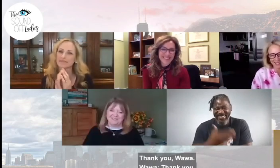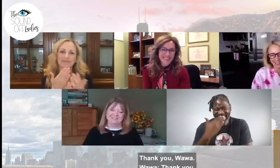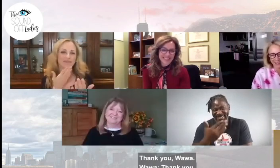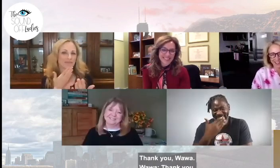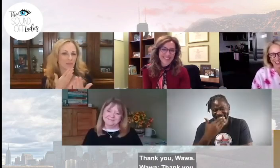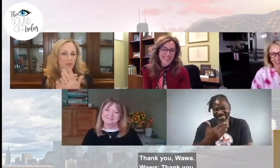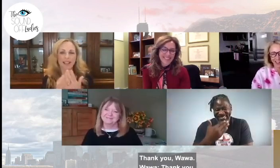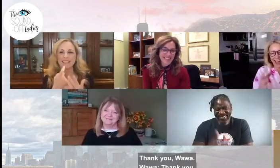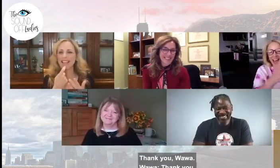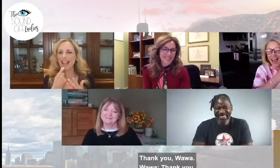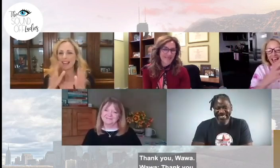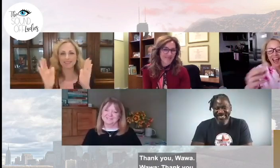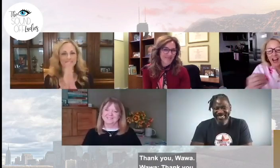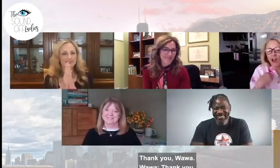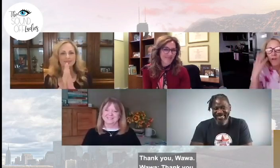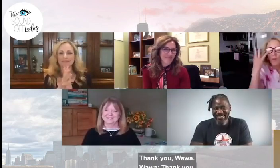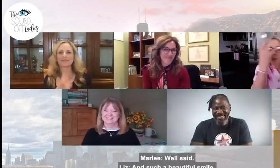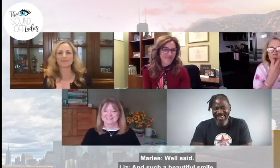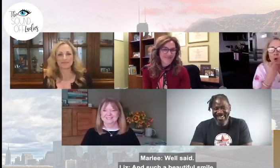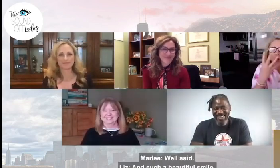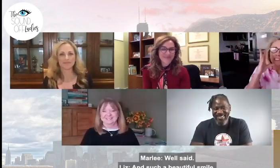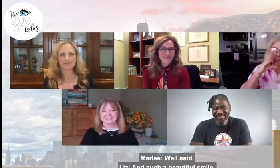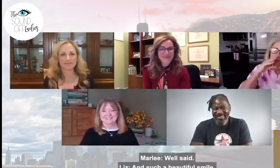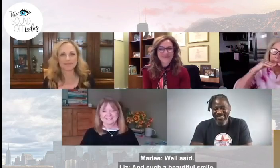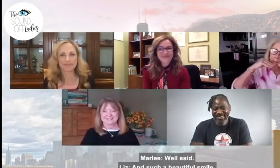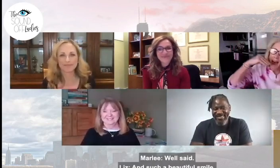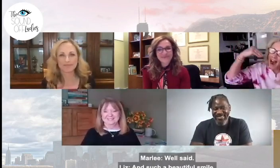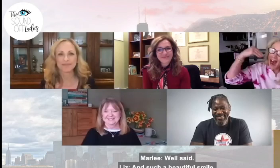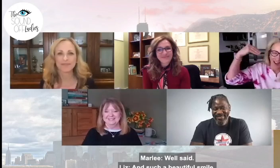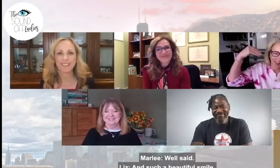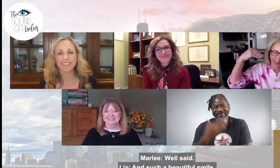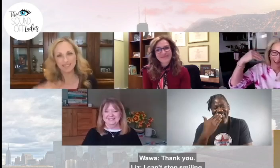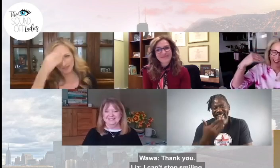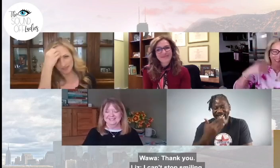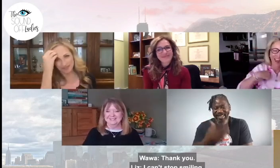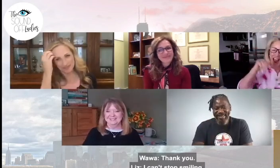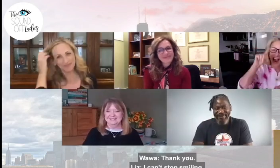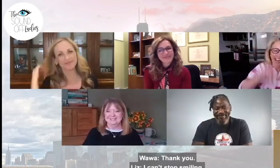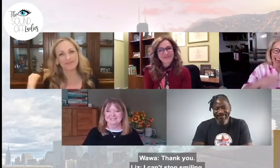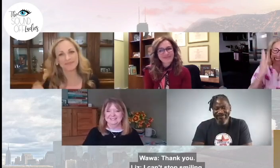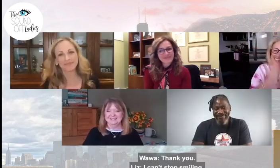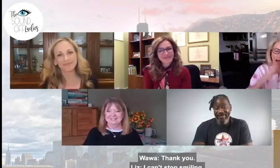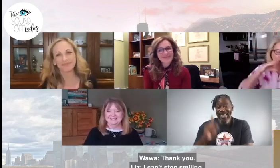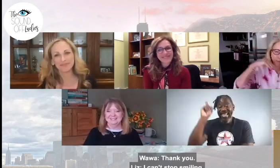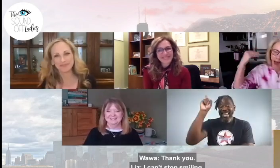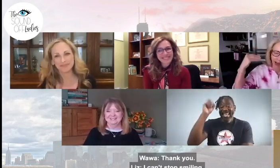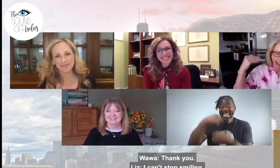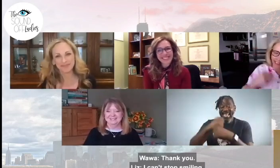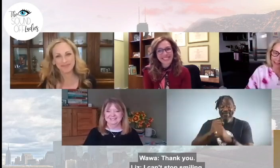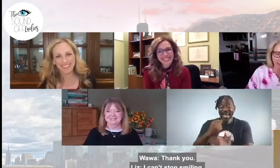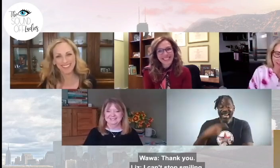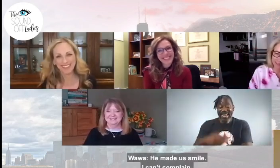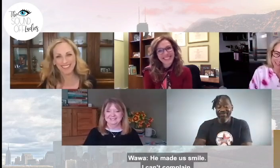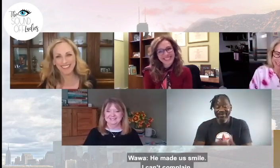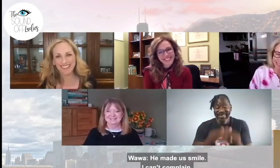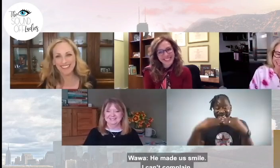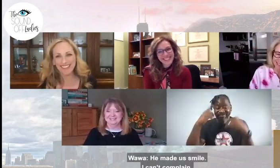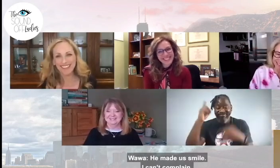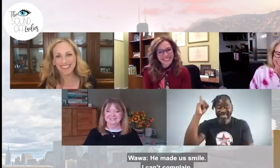unity. Thank you, Wawa. Thank you. Beautiful. Everybody smiled, says Liz. No one could stop